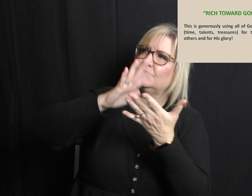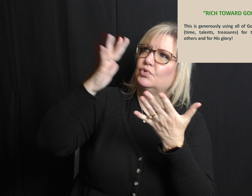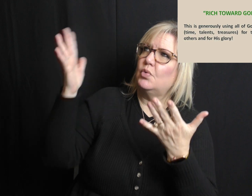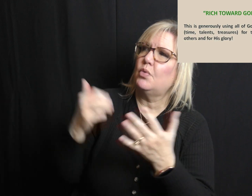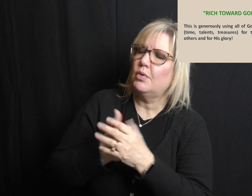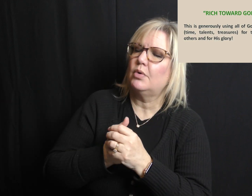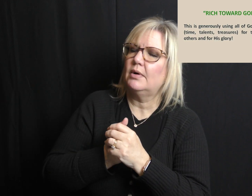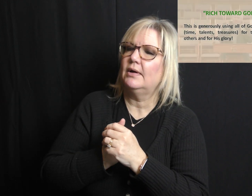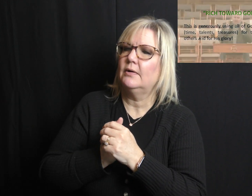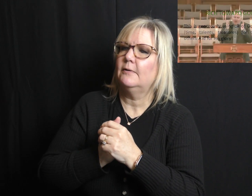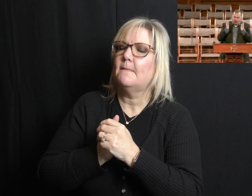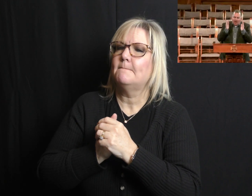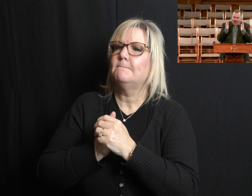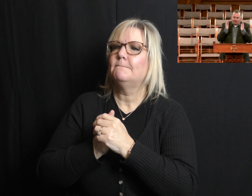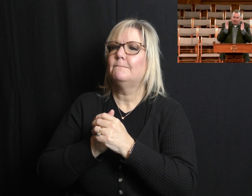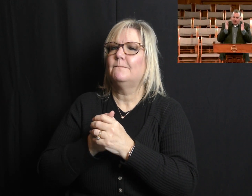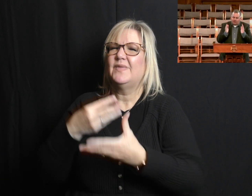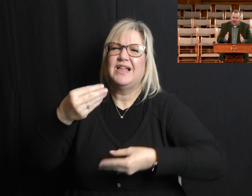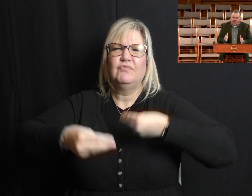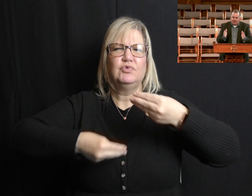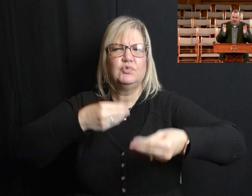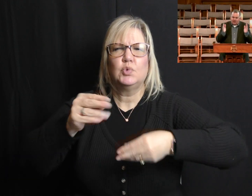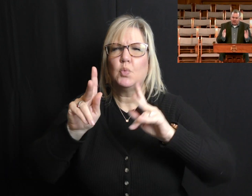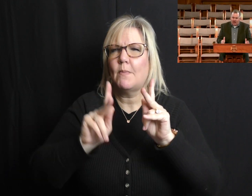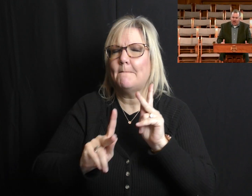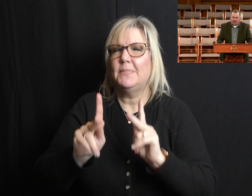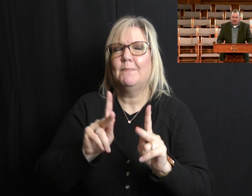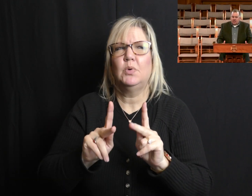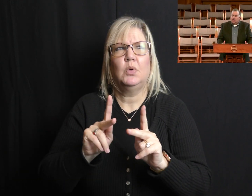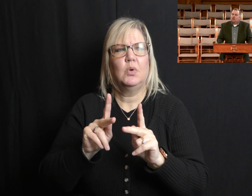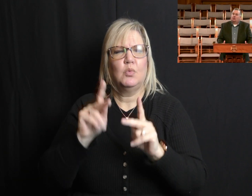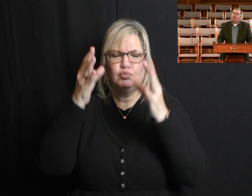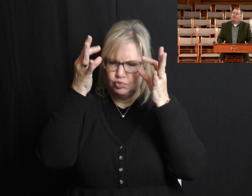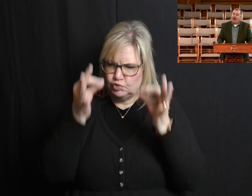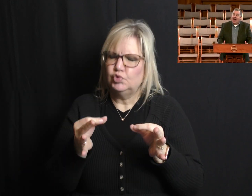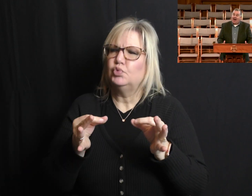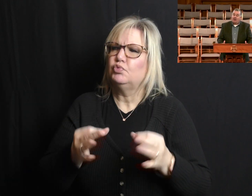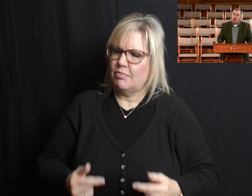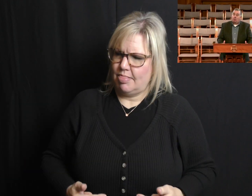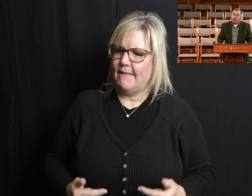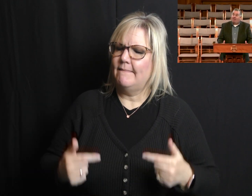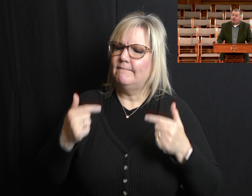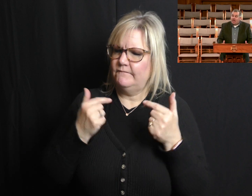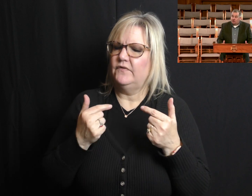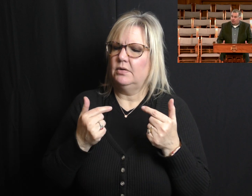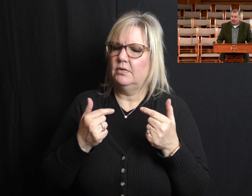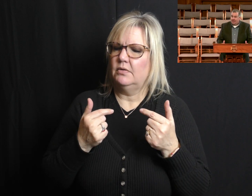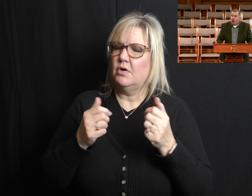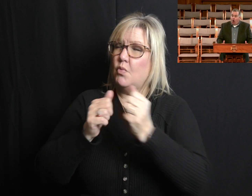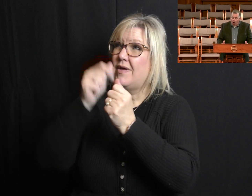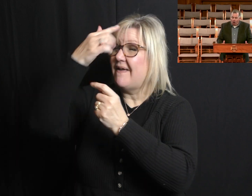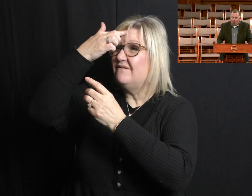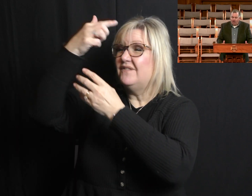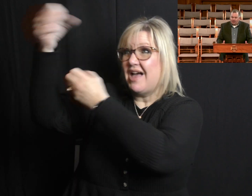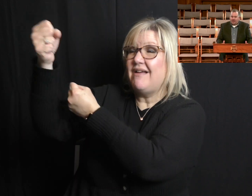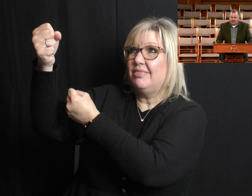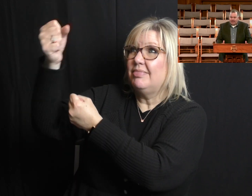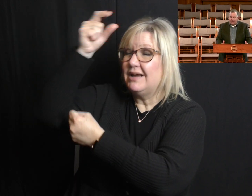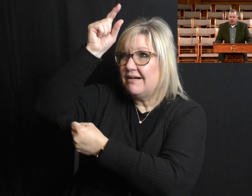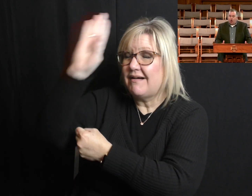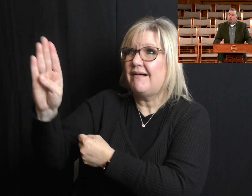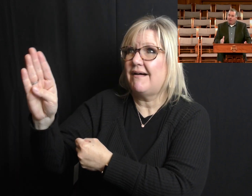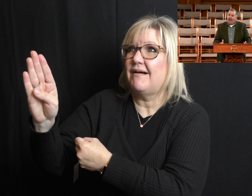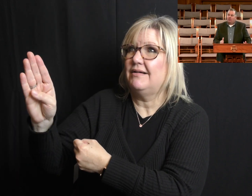Generous people choose to live their lives with faith in God to provide providentially all that they